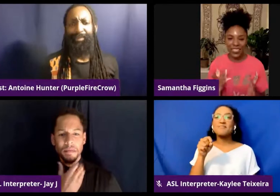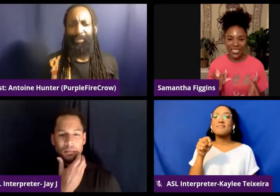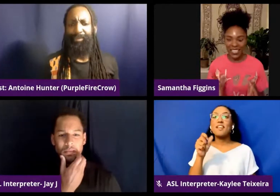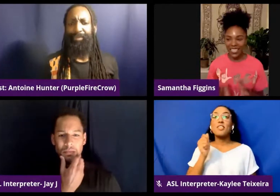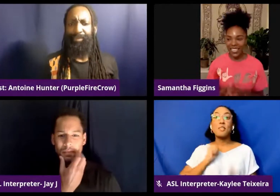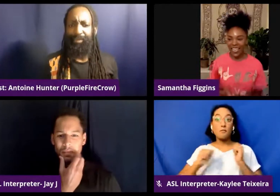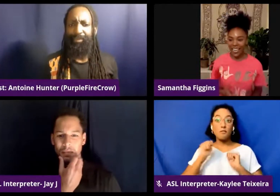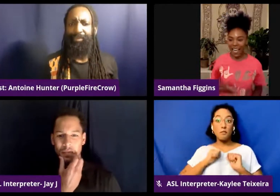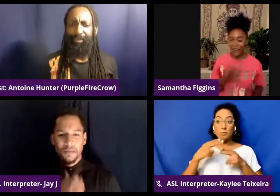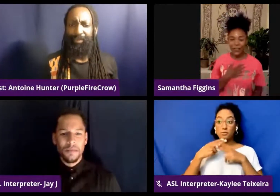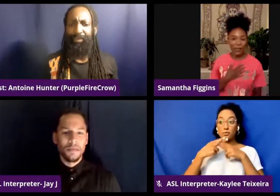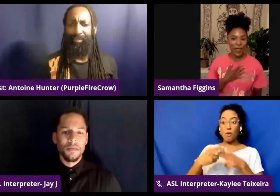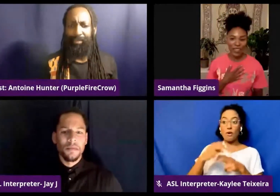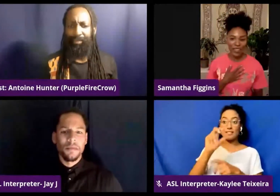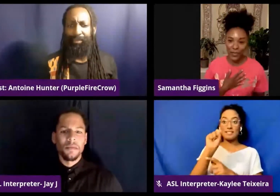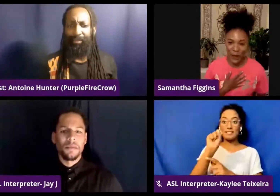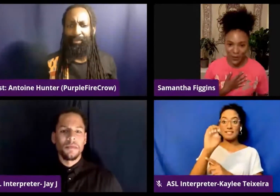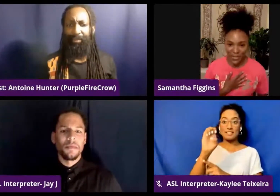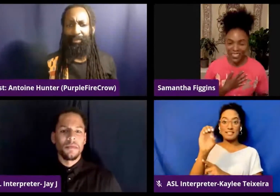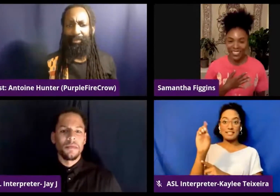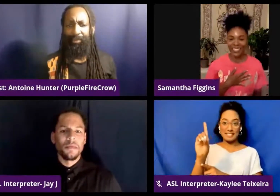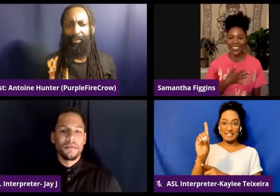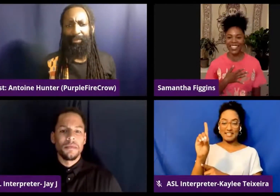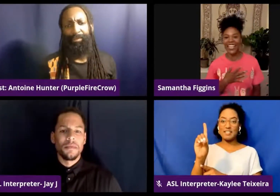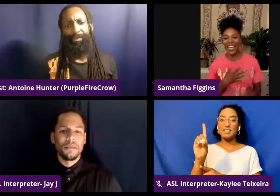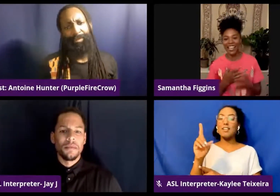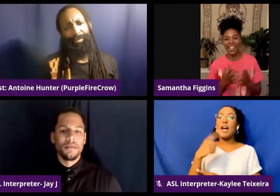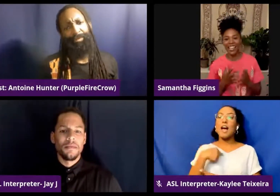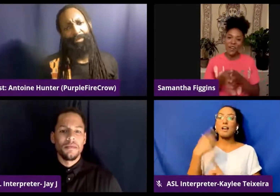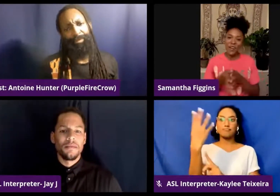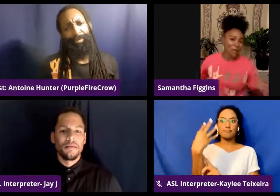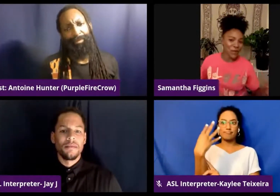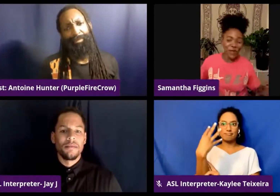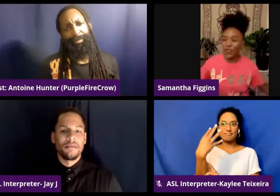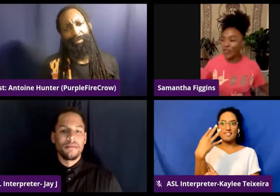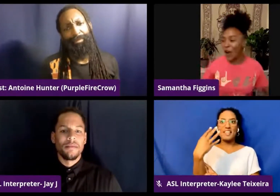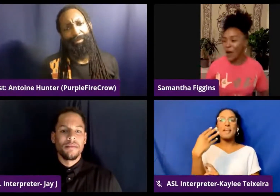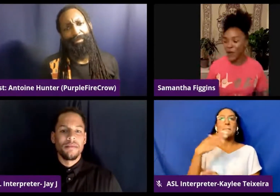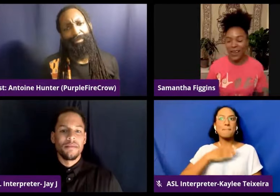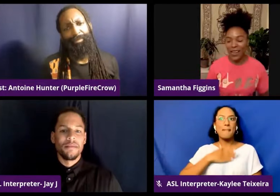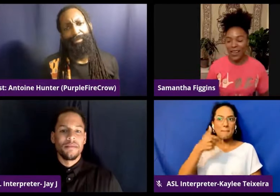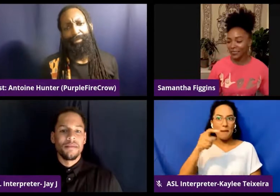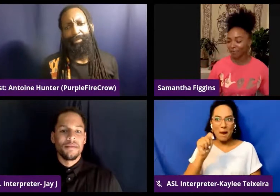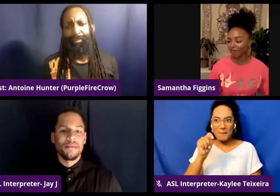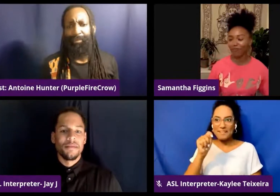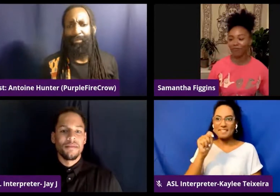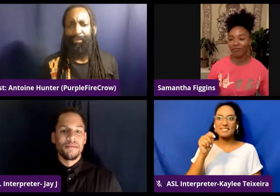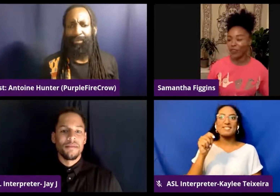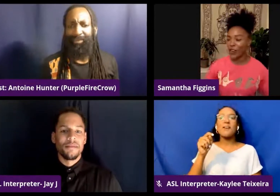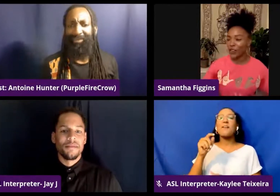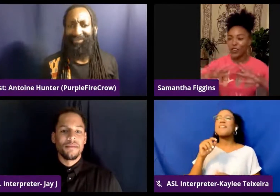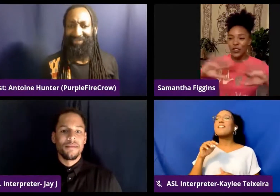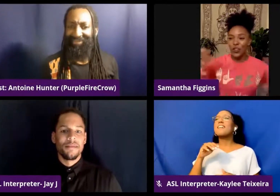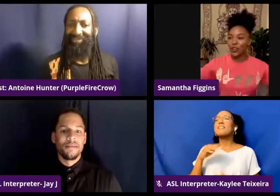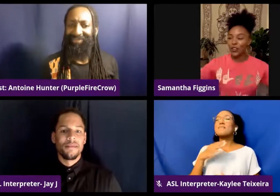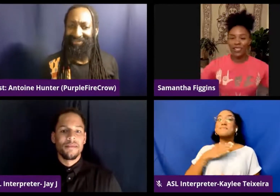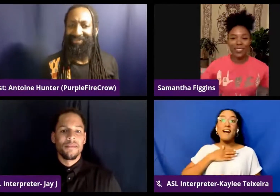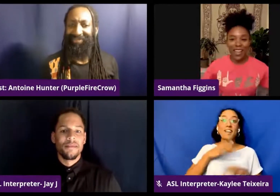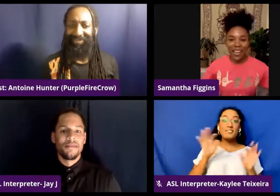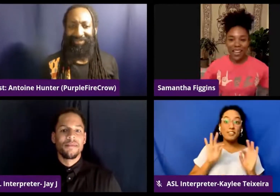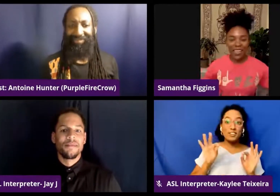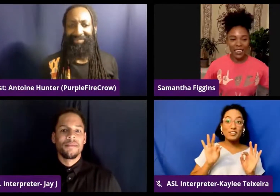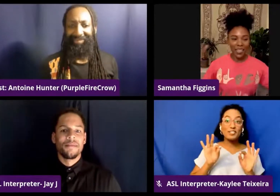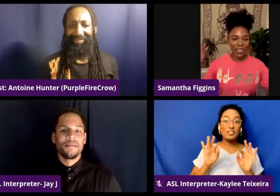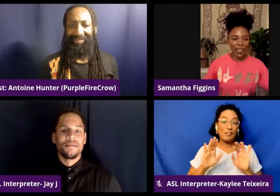was called Seed, and I filmed that in my apartment. I moved all my furniture